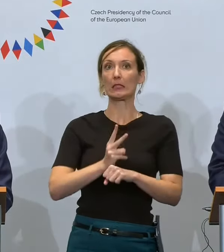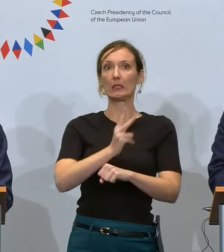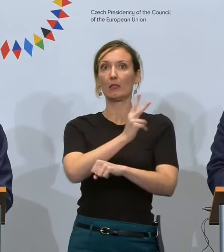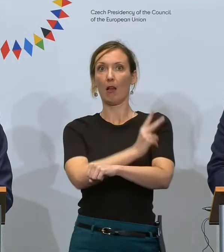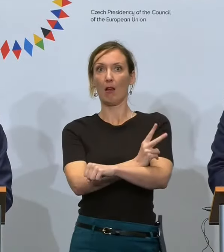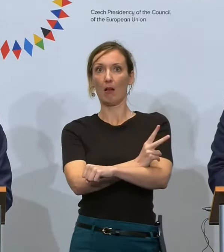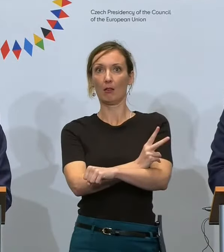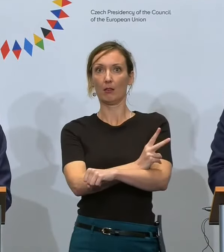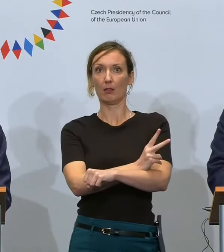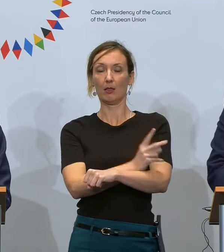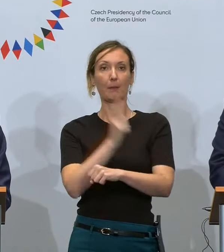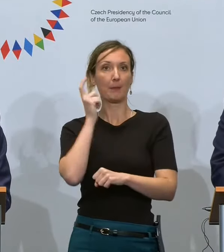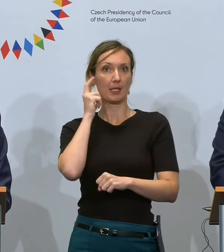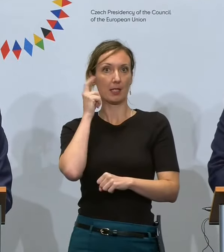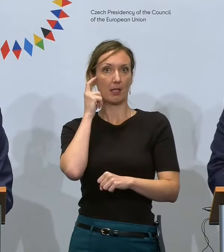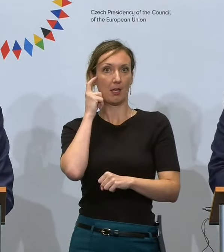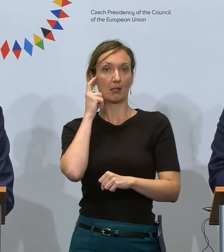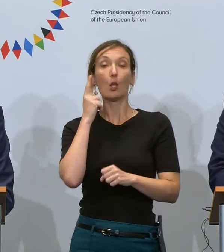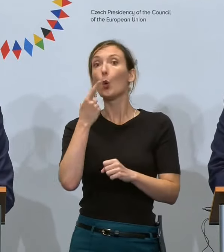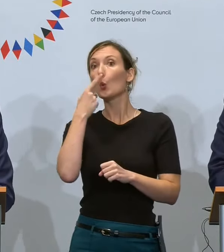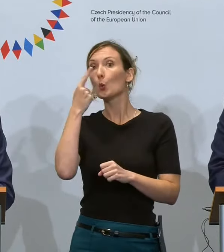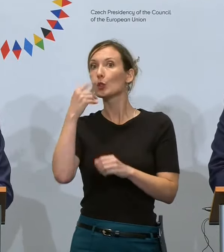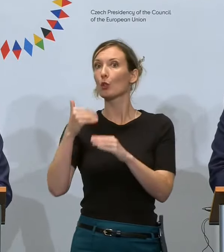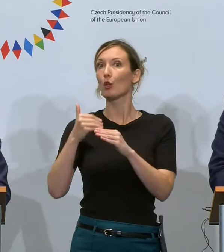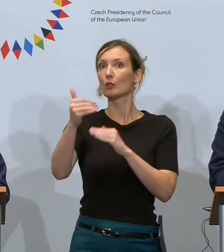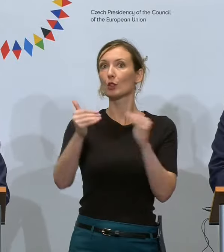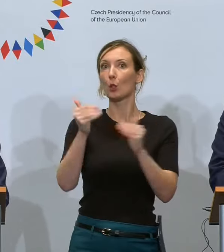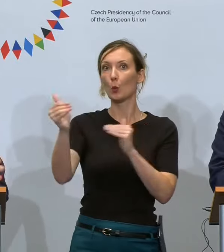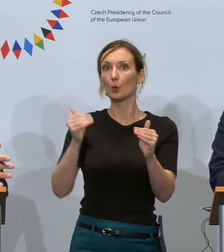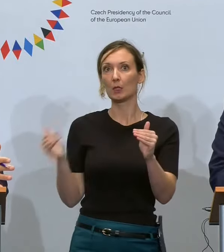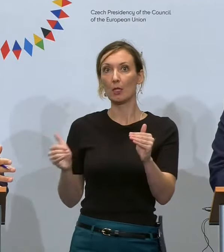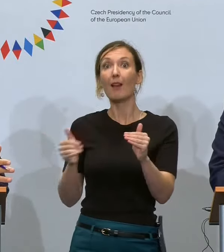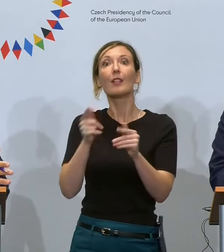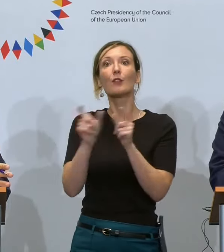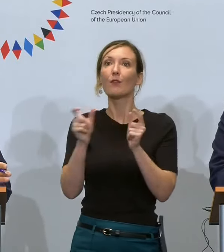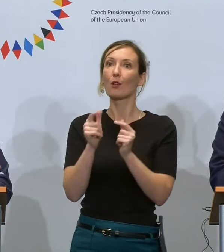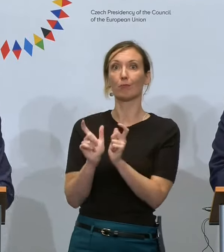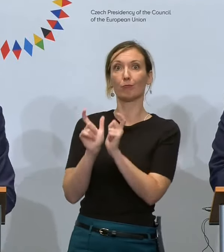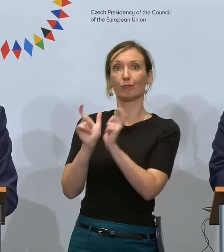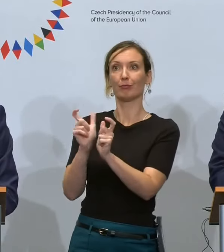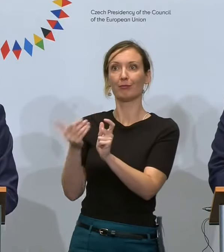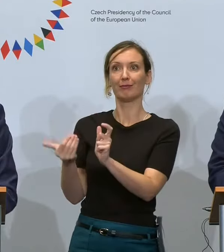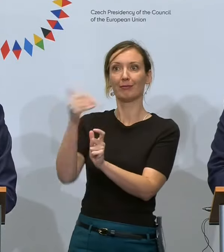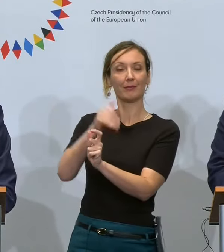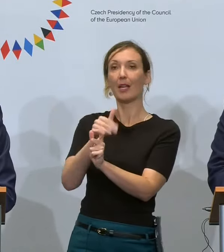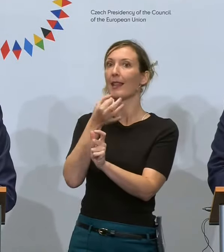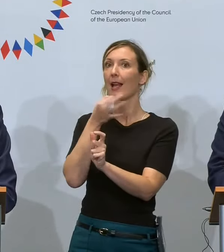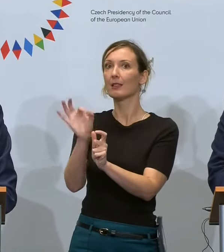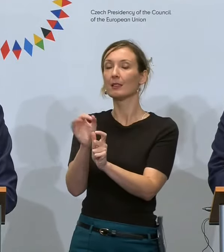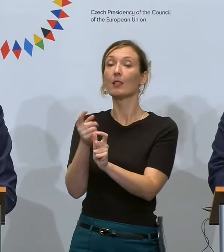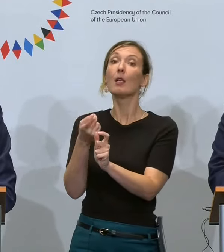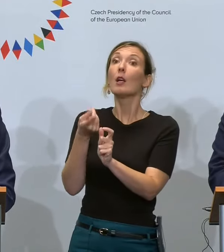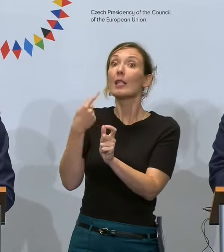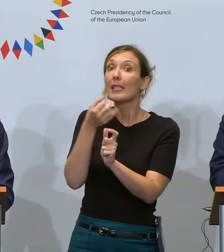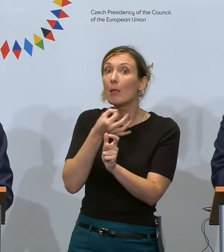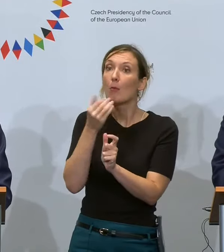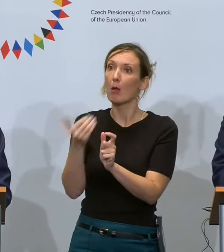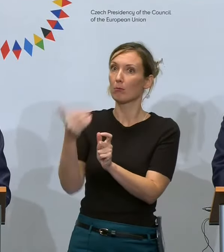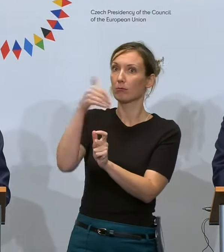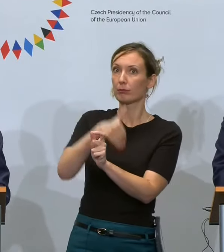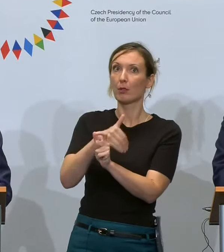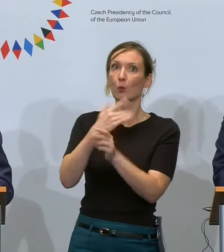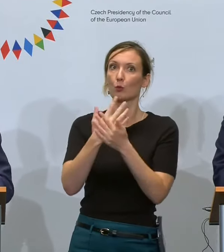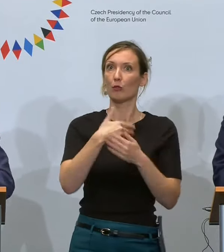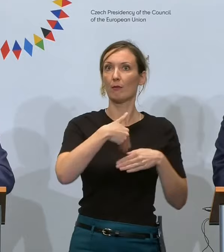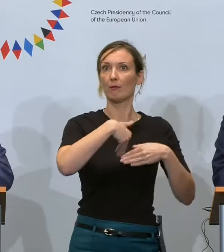at national level, to restrict entry into the European Union through their borders, always in